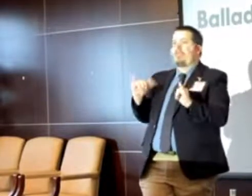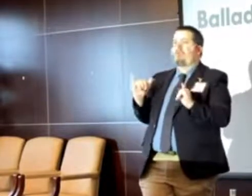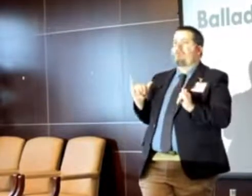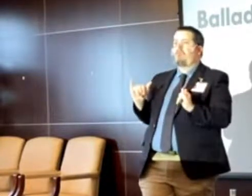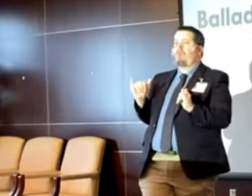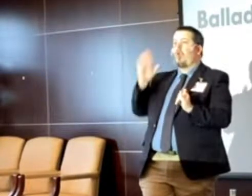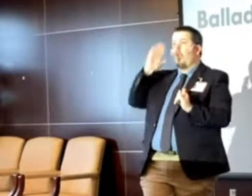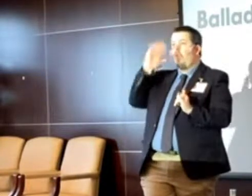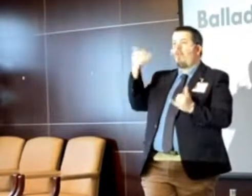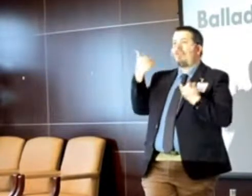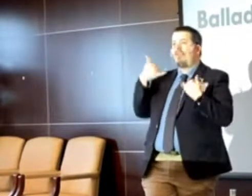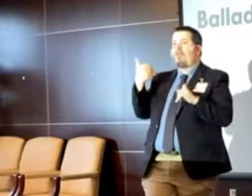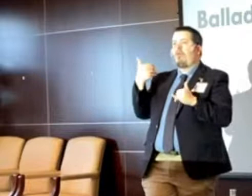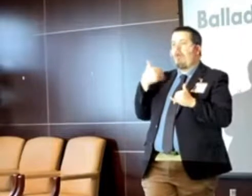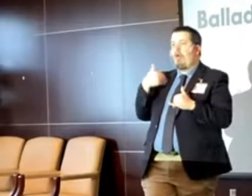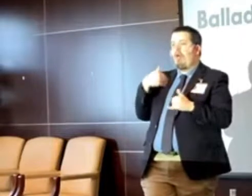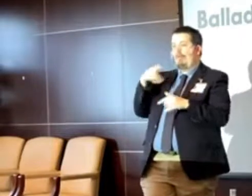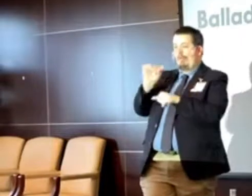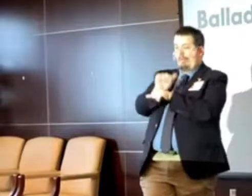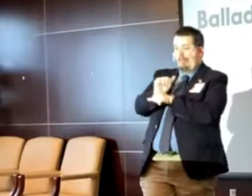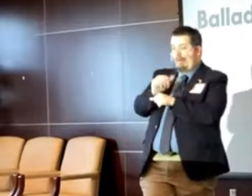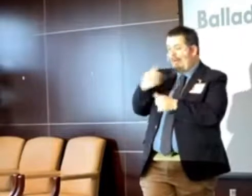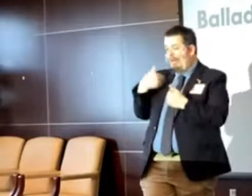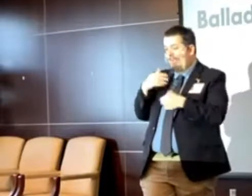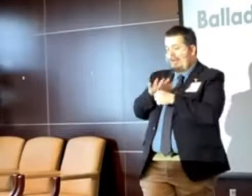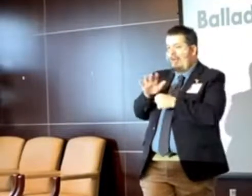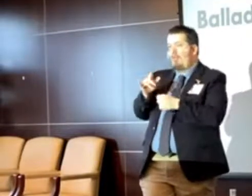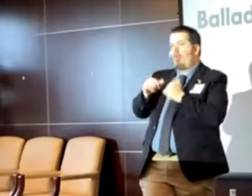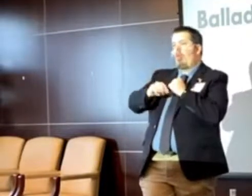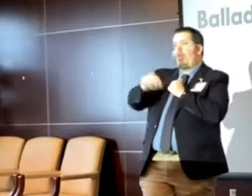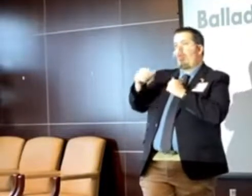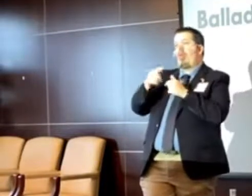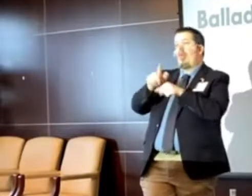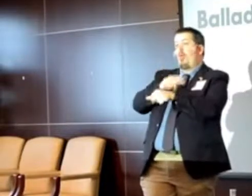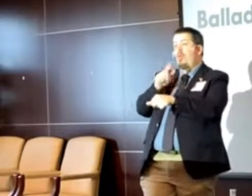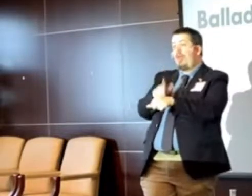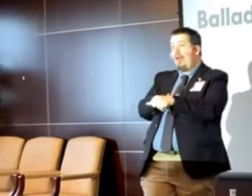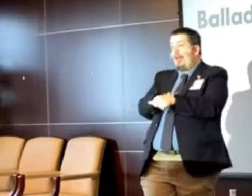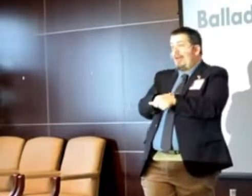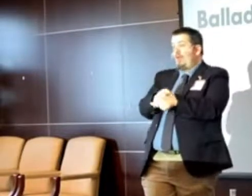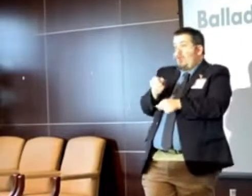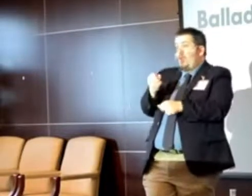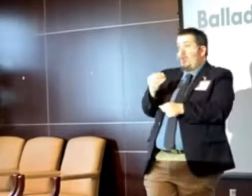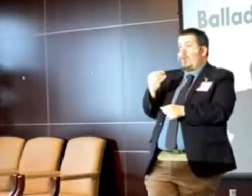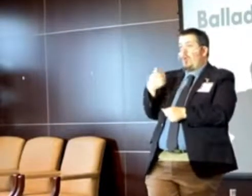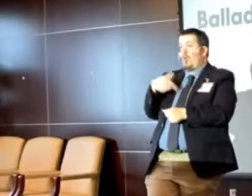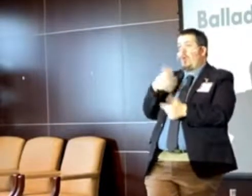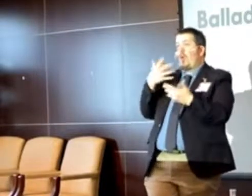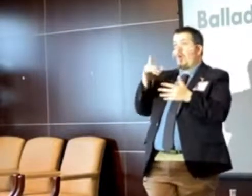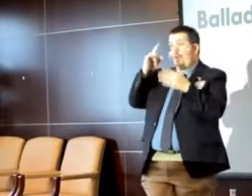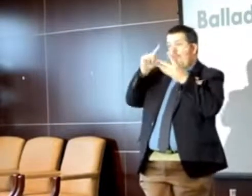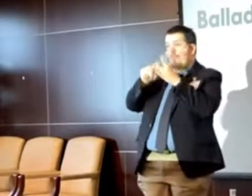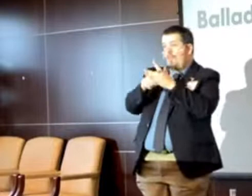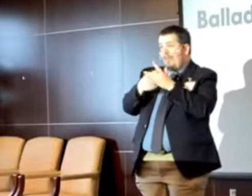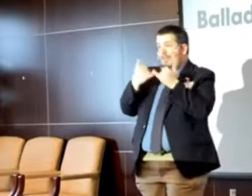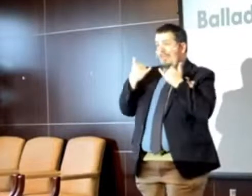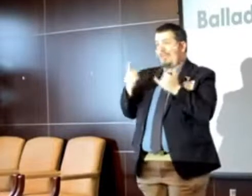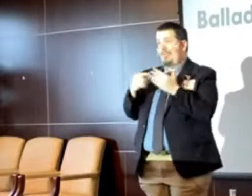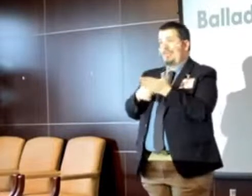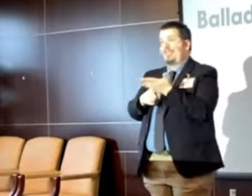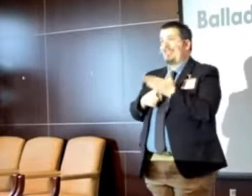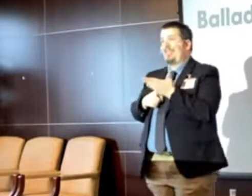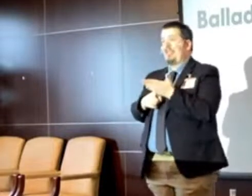tail effect of this labor issue that's going to last for some time. And so we're already beginning some internal